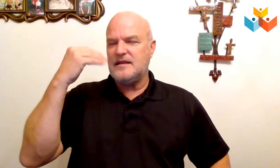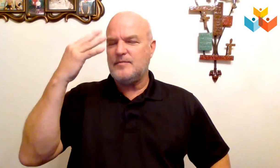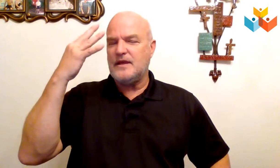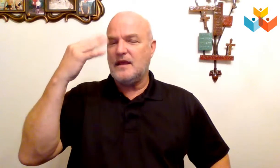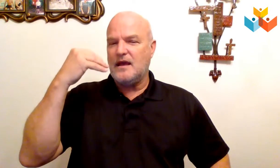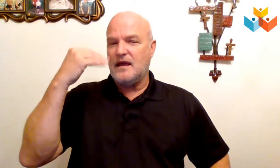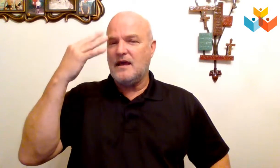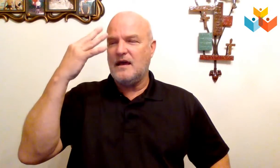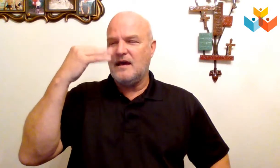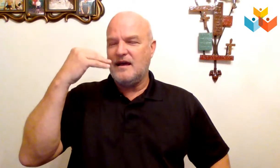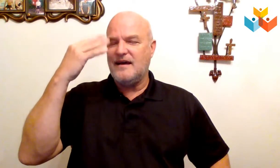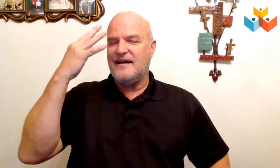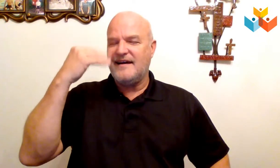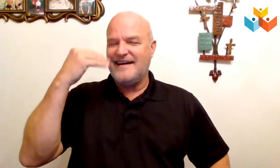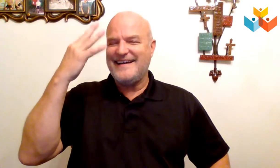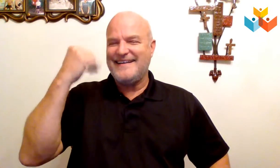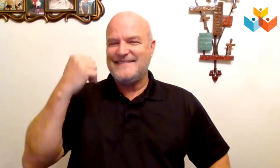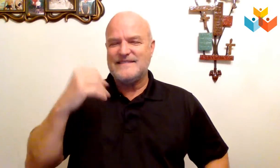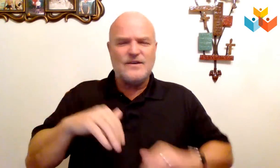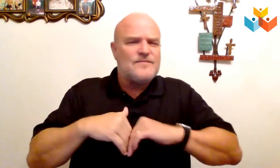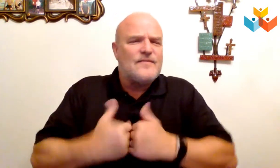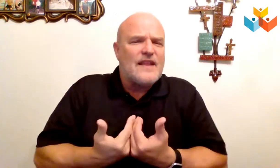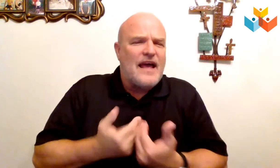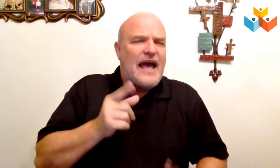Sleepy. Sleepy.